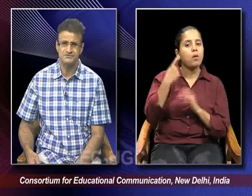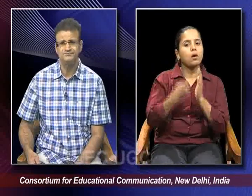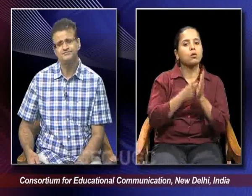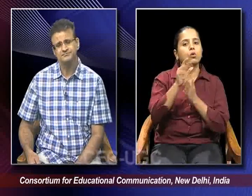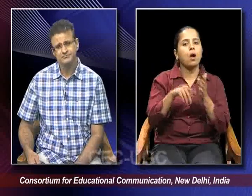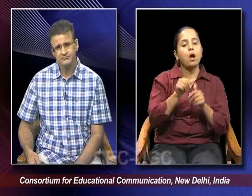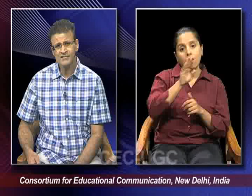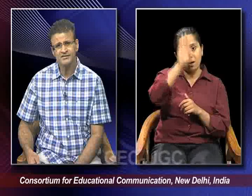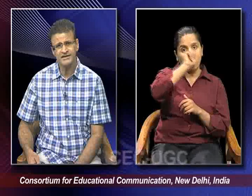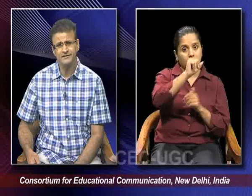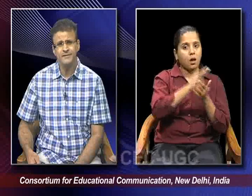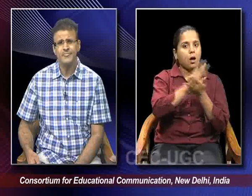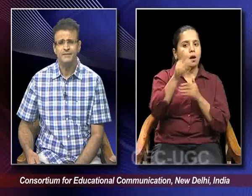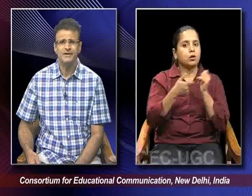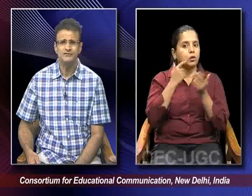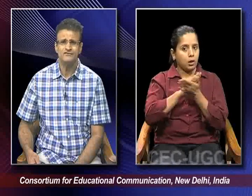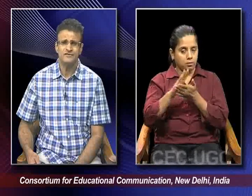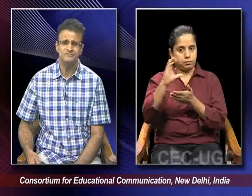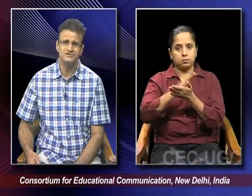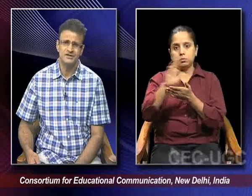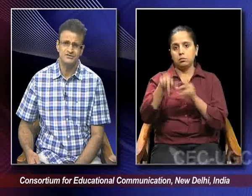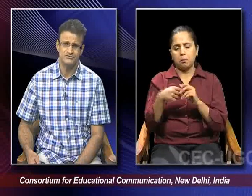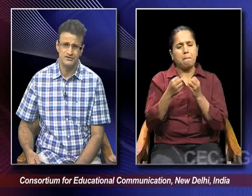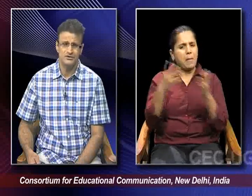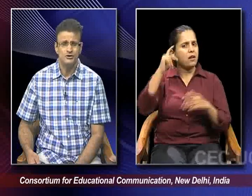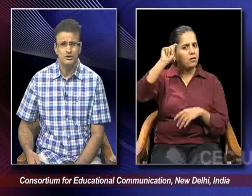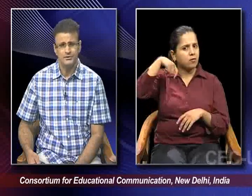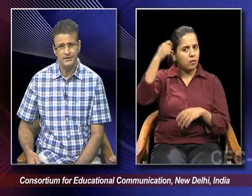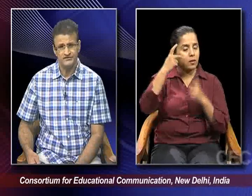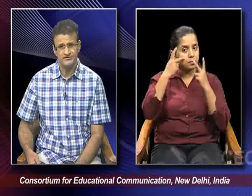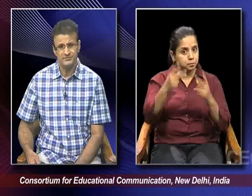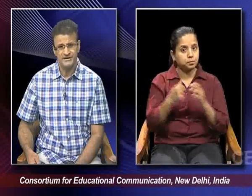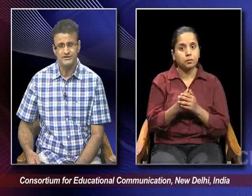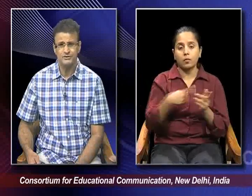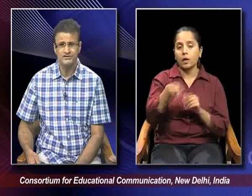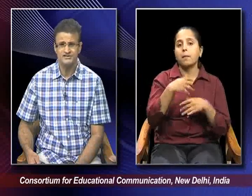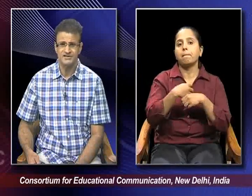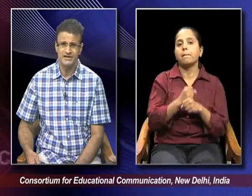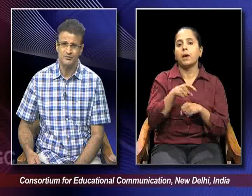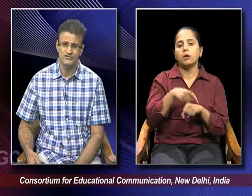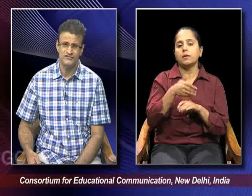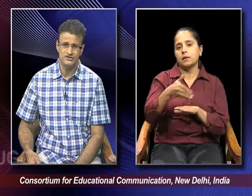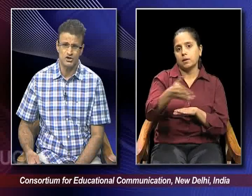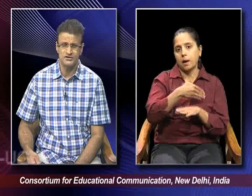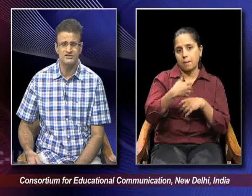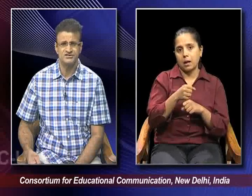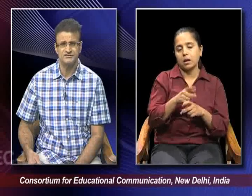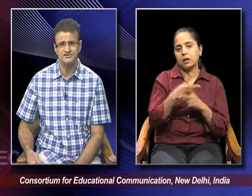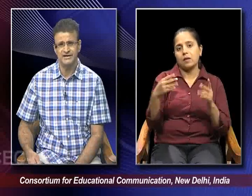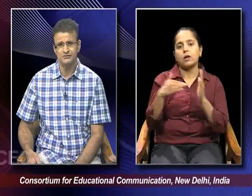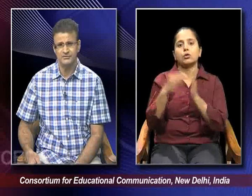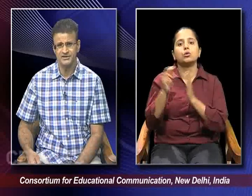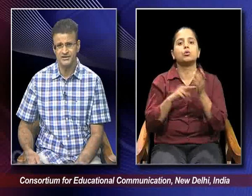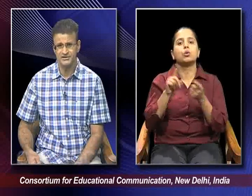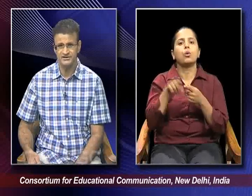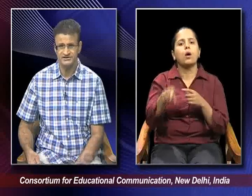Harishchandra. Then many of the films which were made during this time of different genres, they were trying